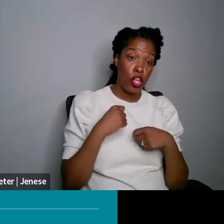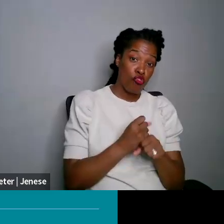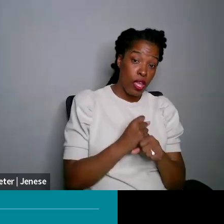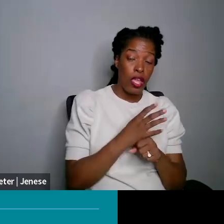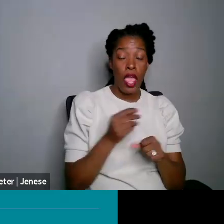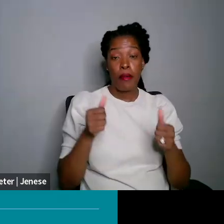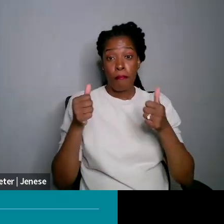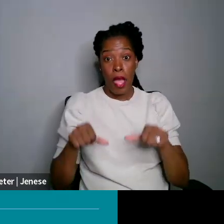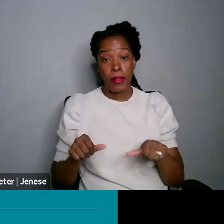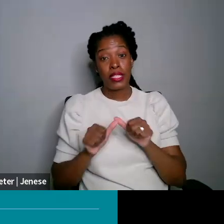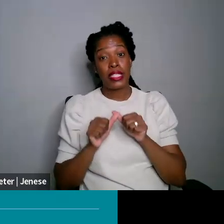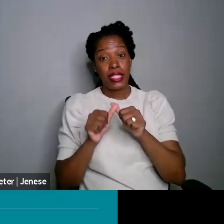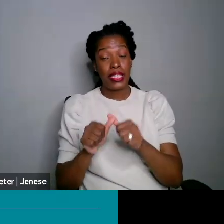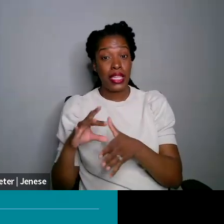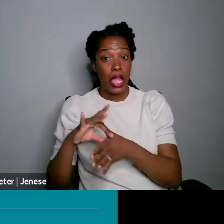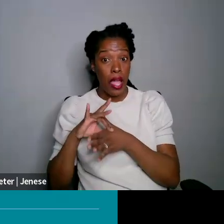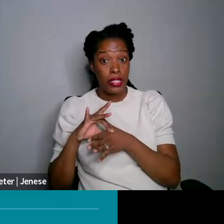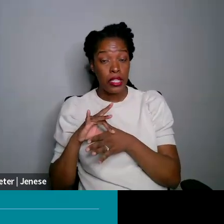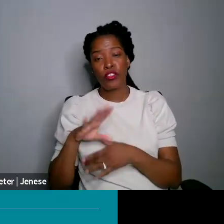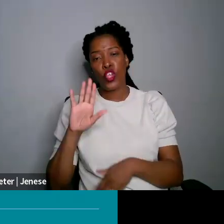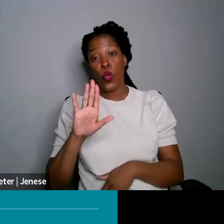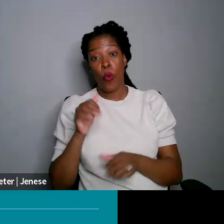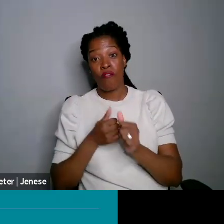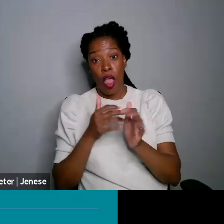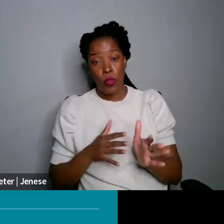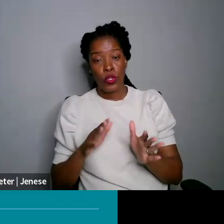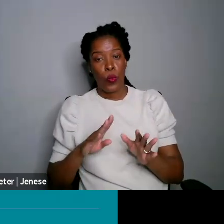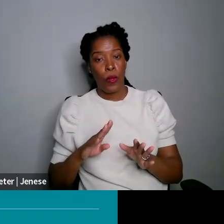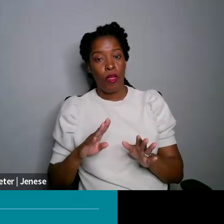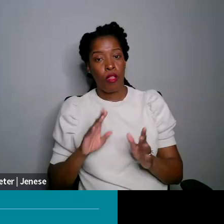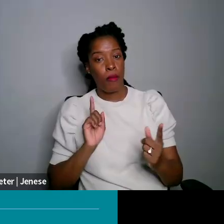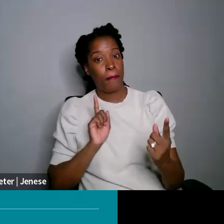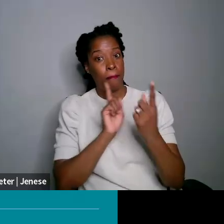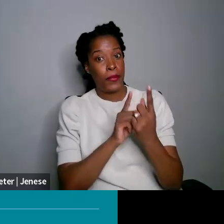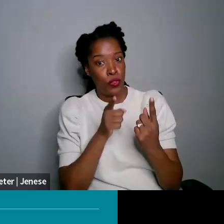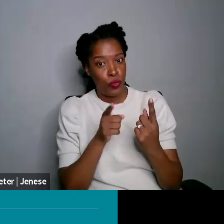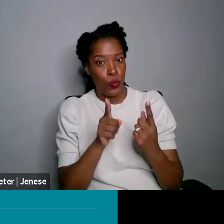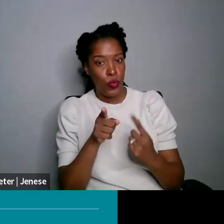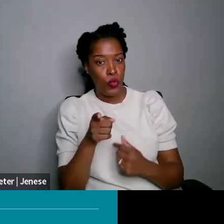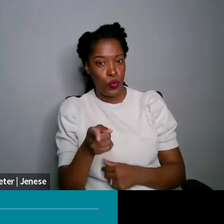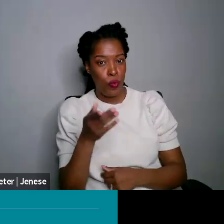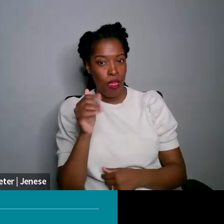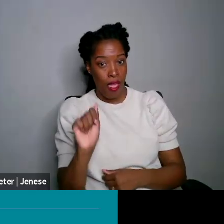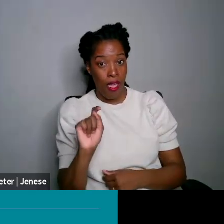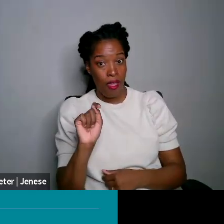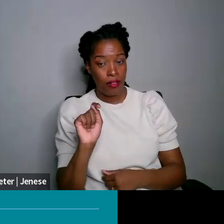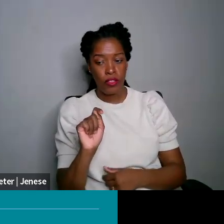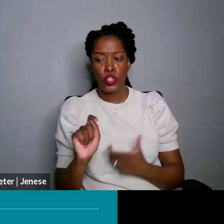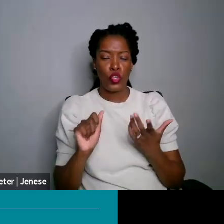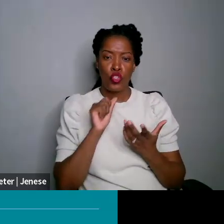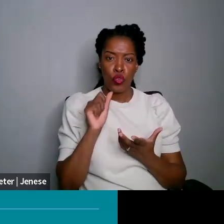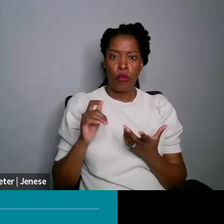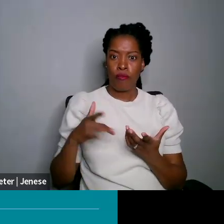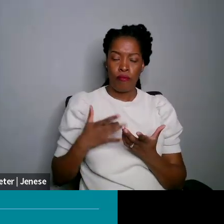content, your followers will meet you where you're at. And so don't, overdo or